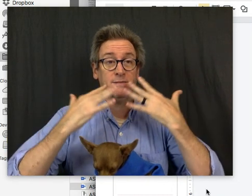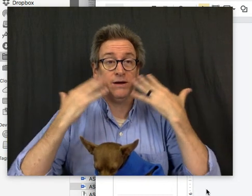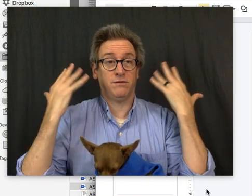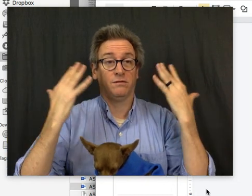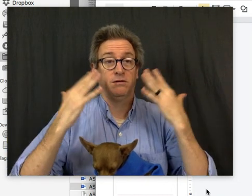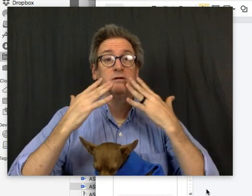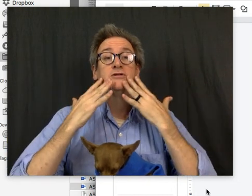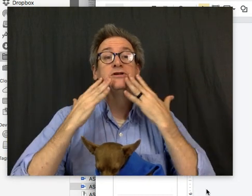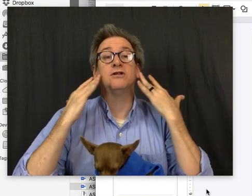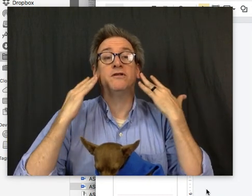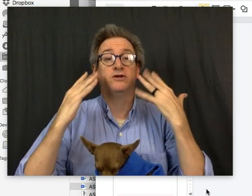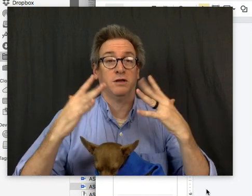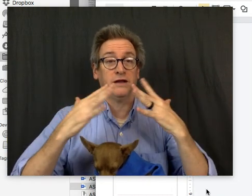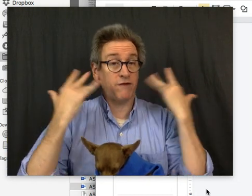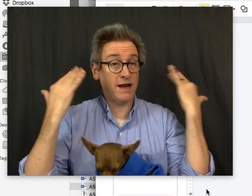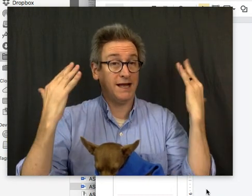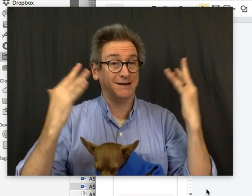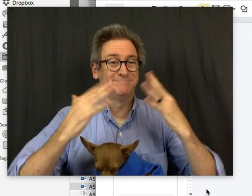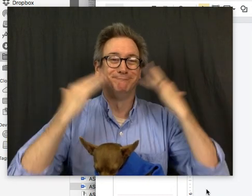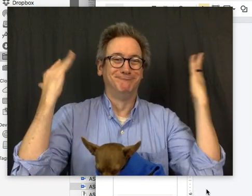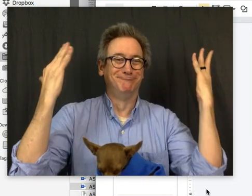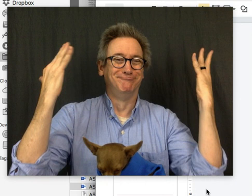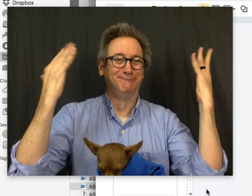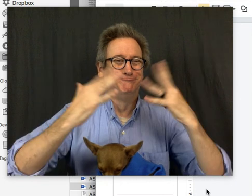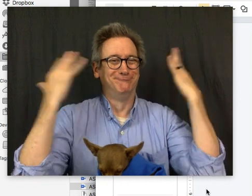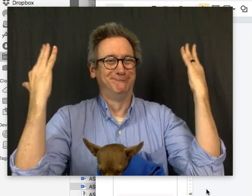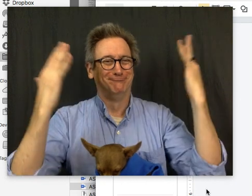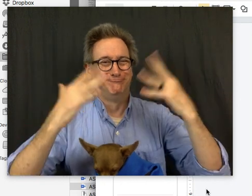the mouth, just along the jawline, friendly.